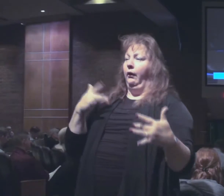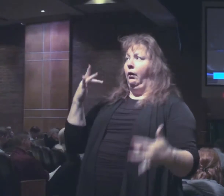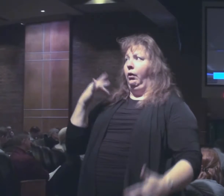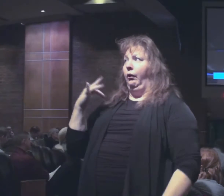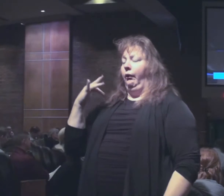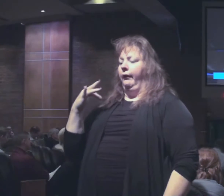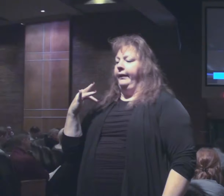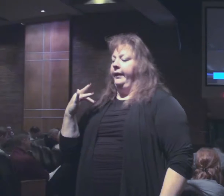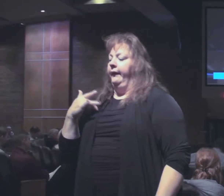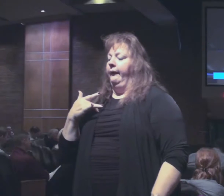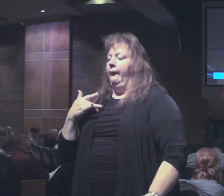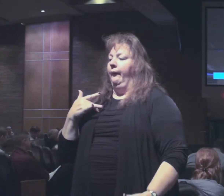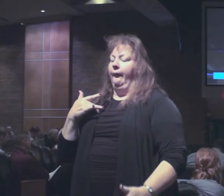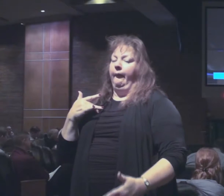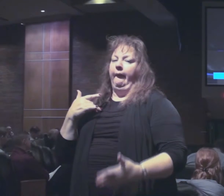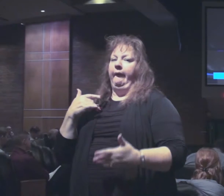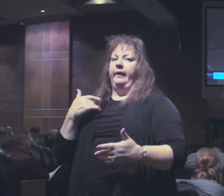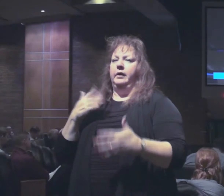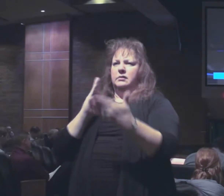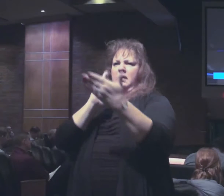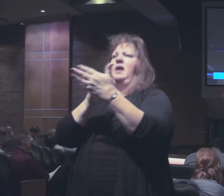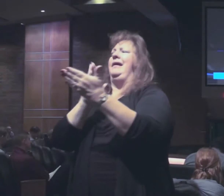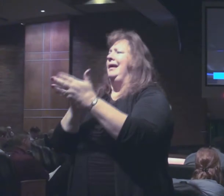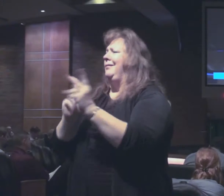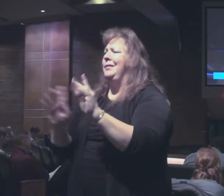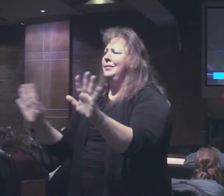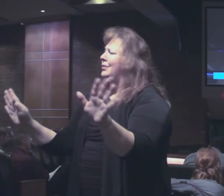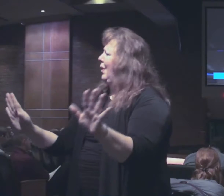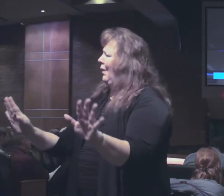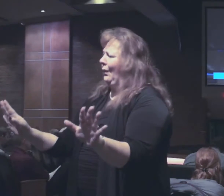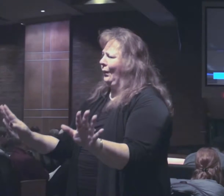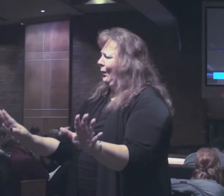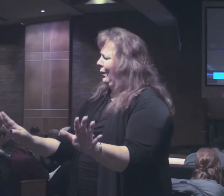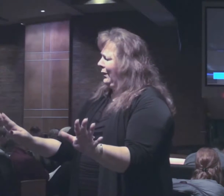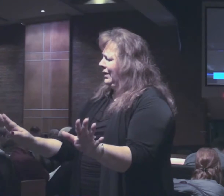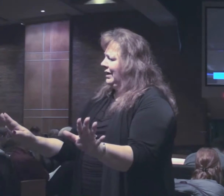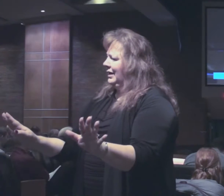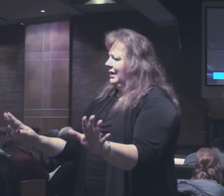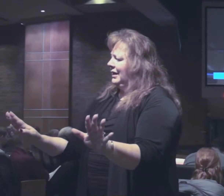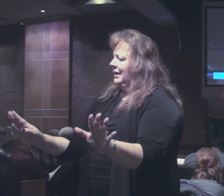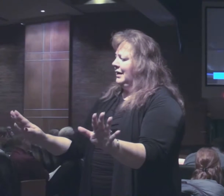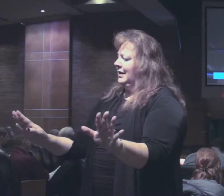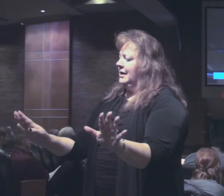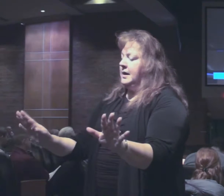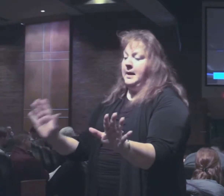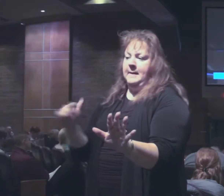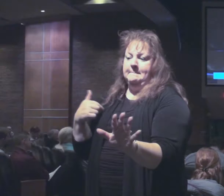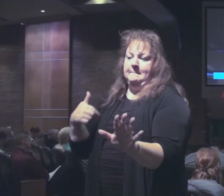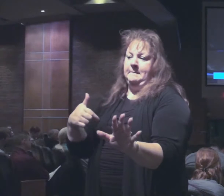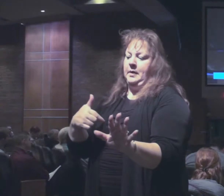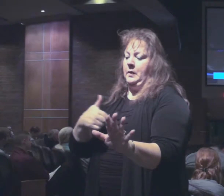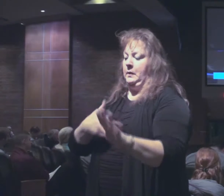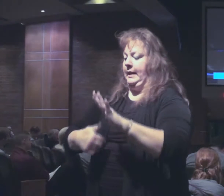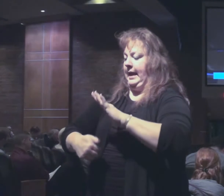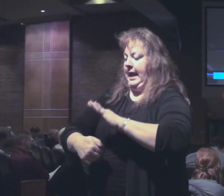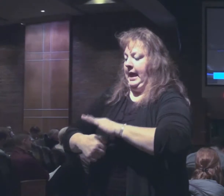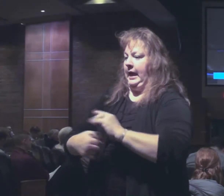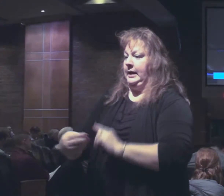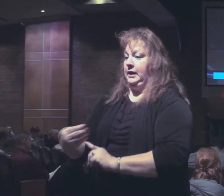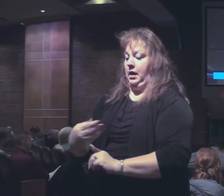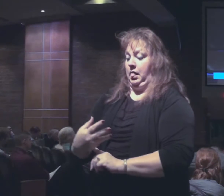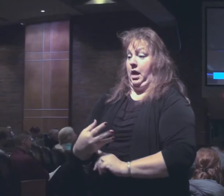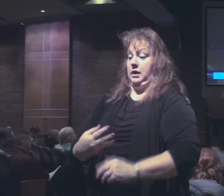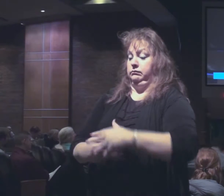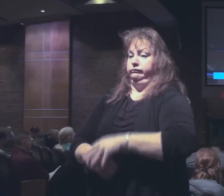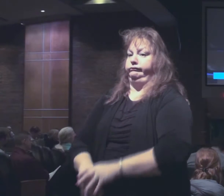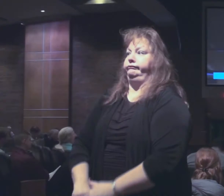be doing things intentionally to antagonize people. But neither should we be hiding our light under